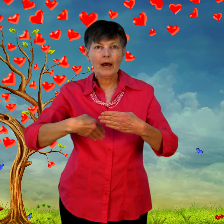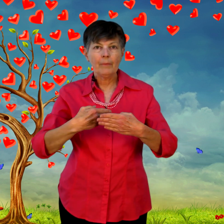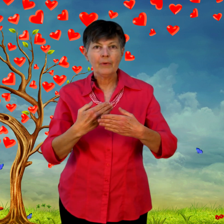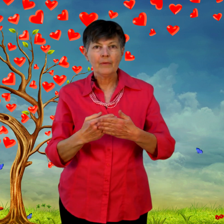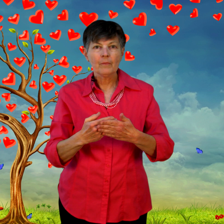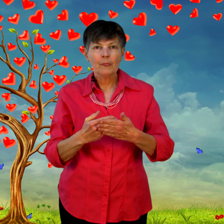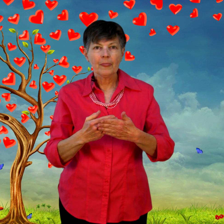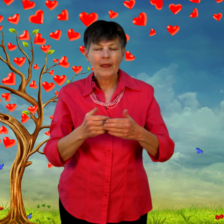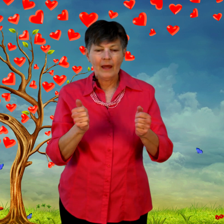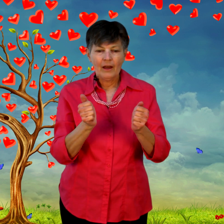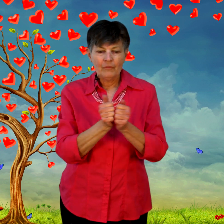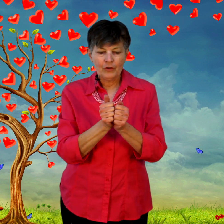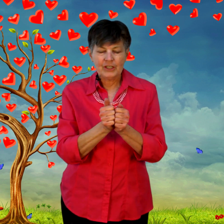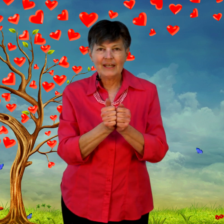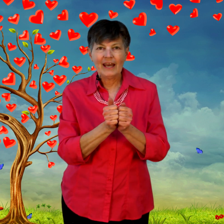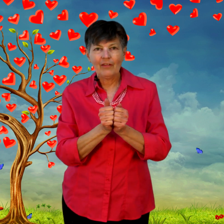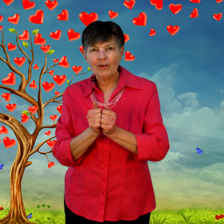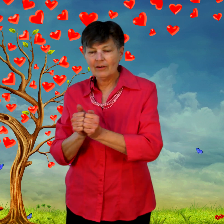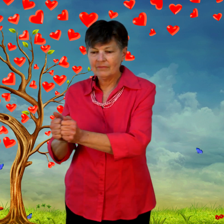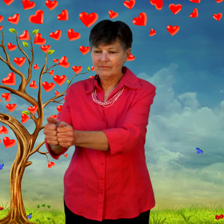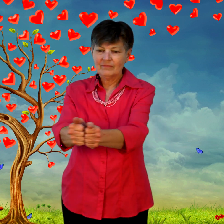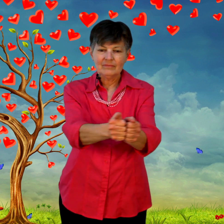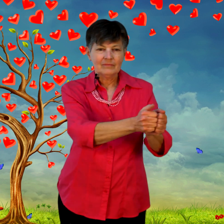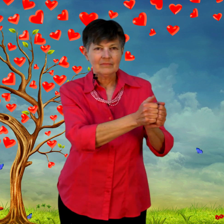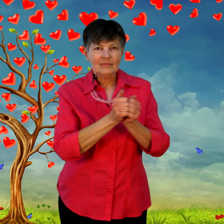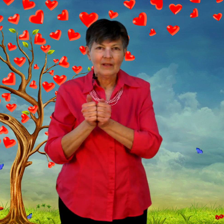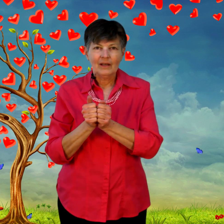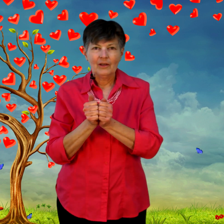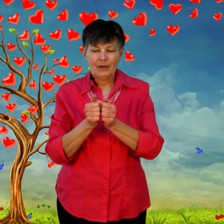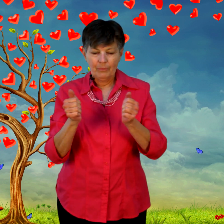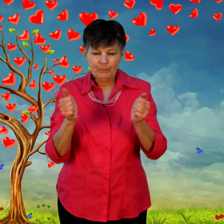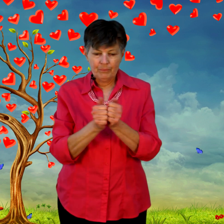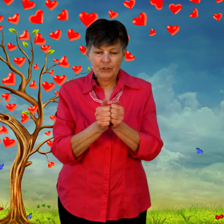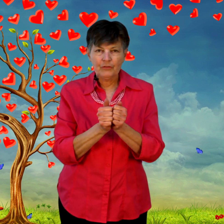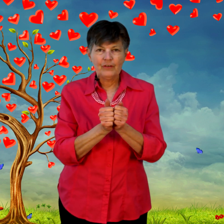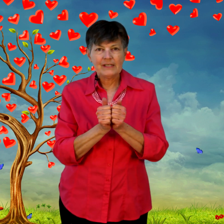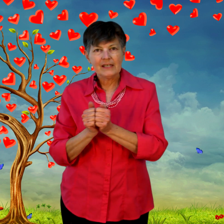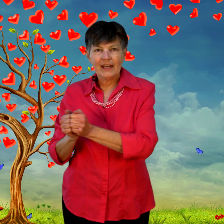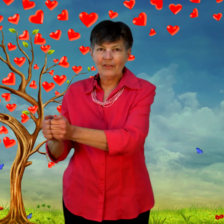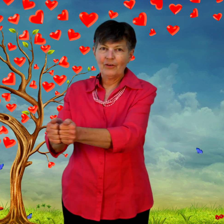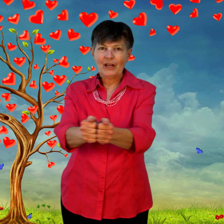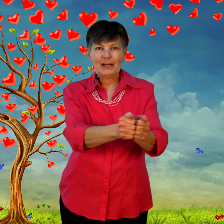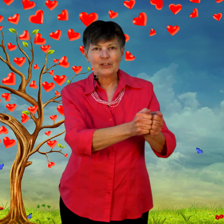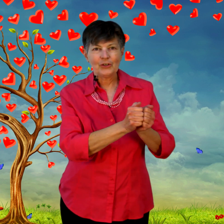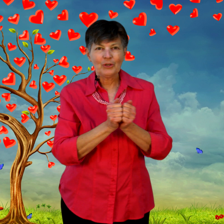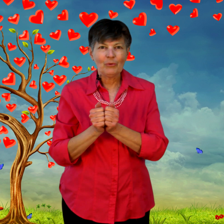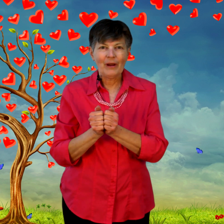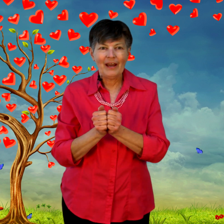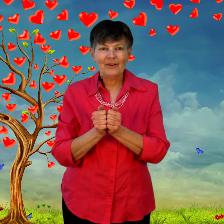up. For together, you're going to put your fists together and kind of circle them around.